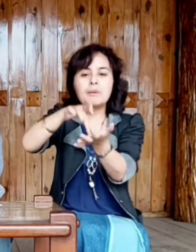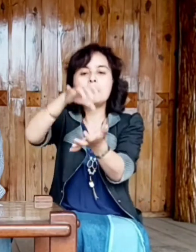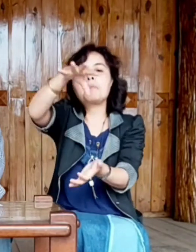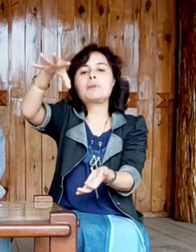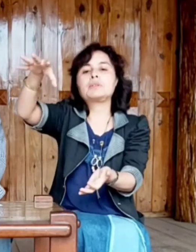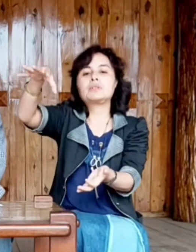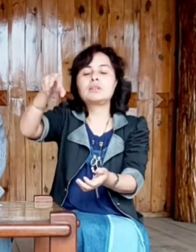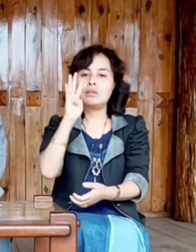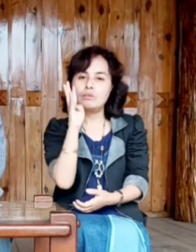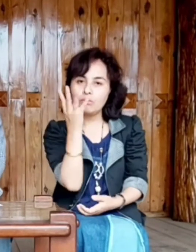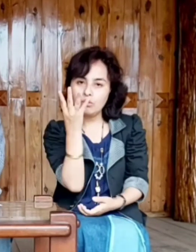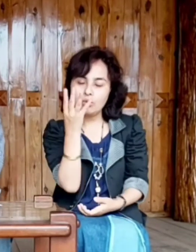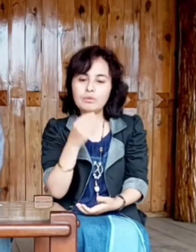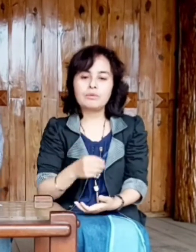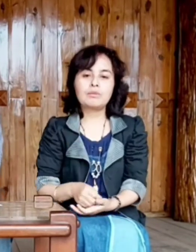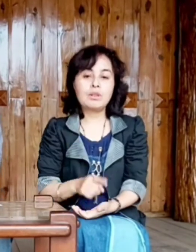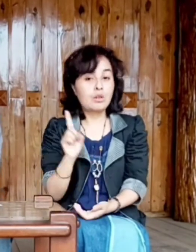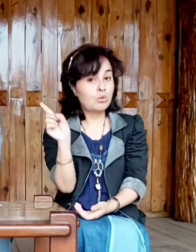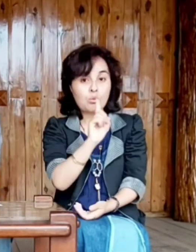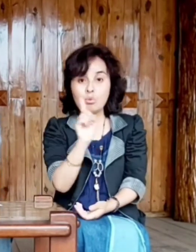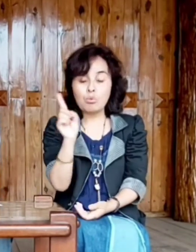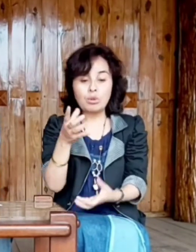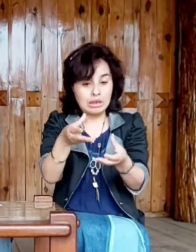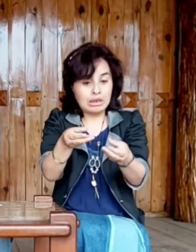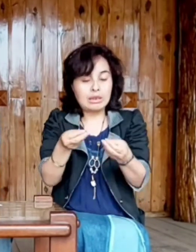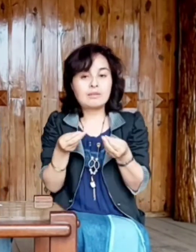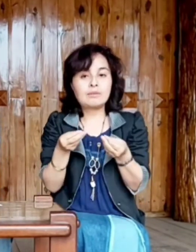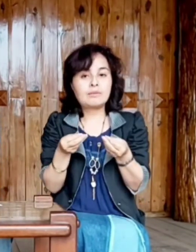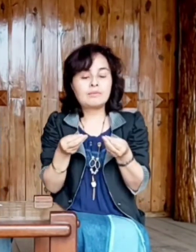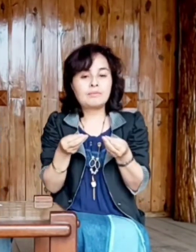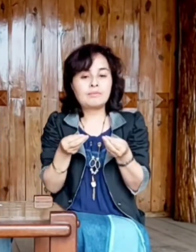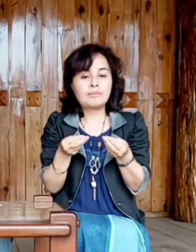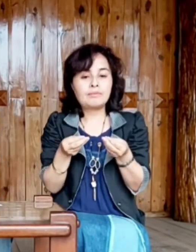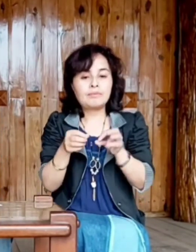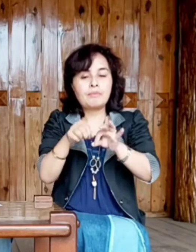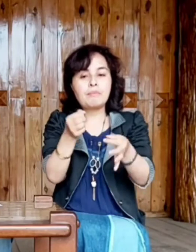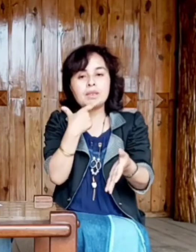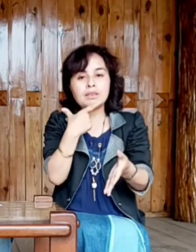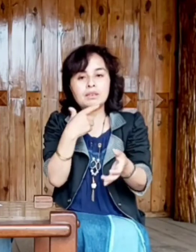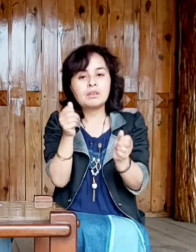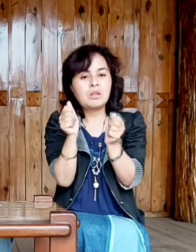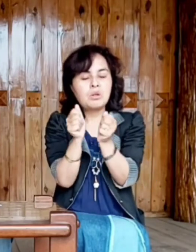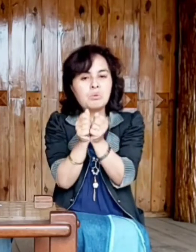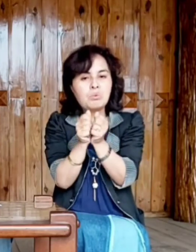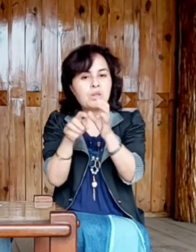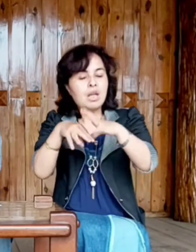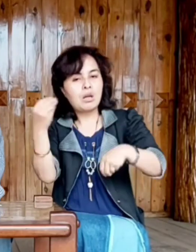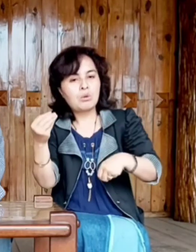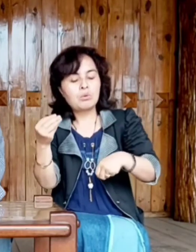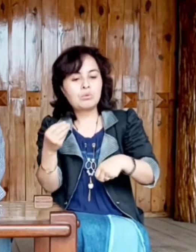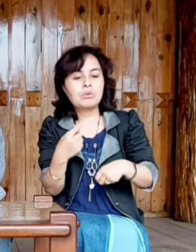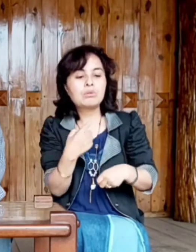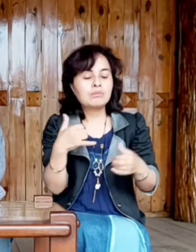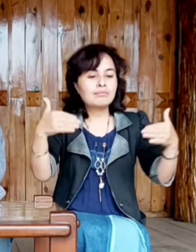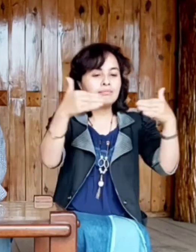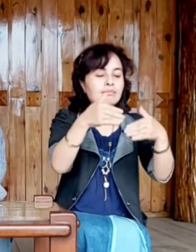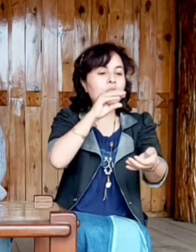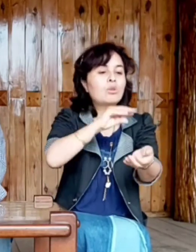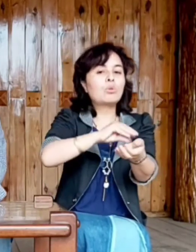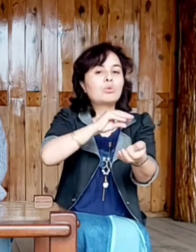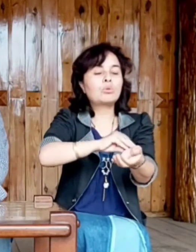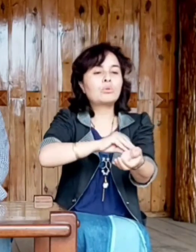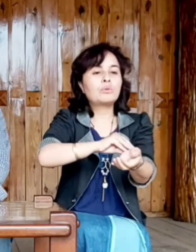places. Number 4, don't take medicines without consulting a